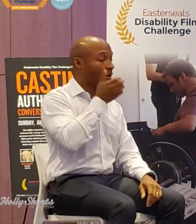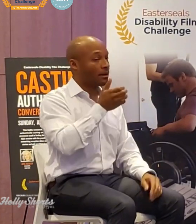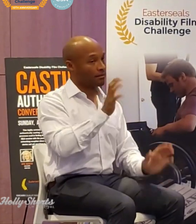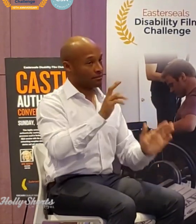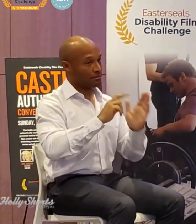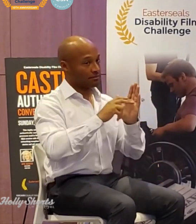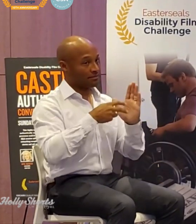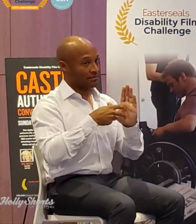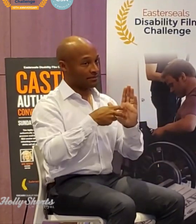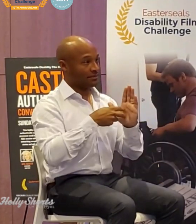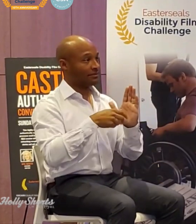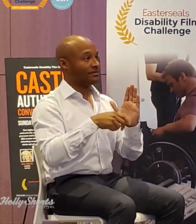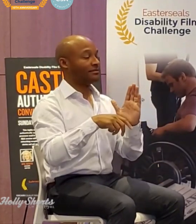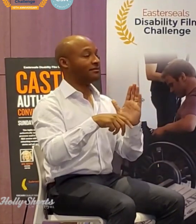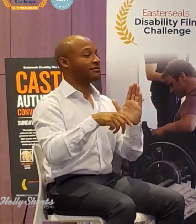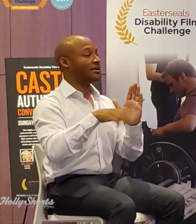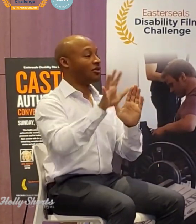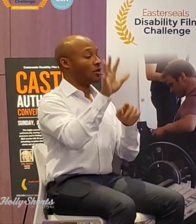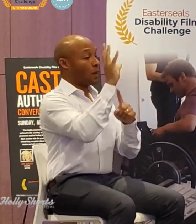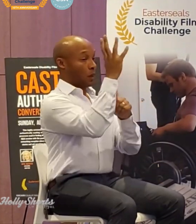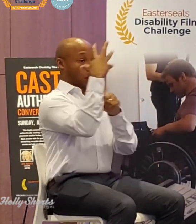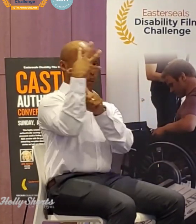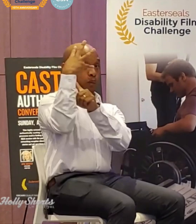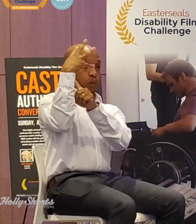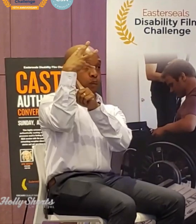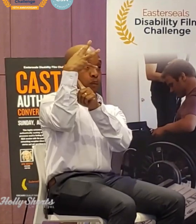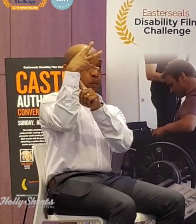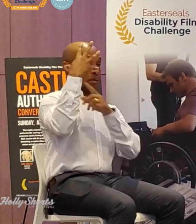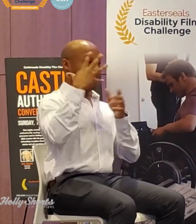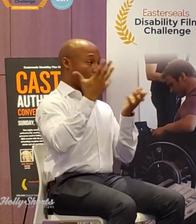great quality, always great quality, Preference Champion says.